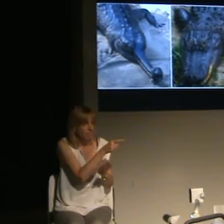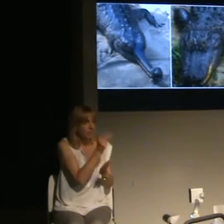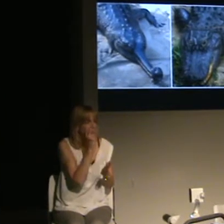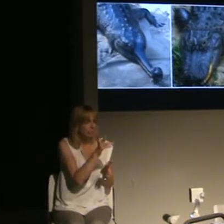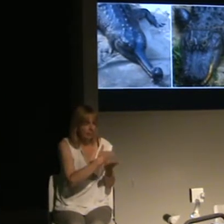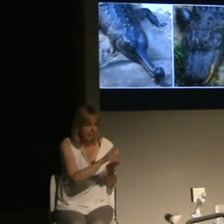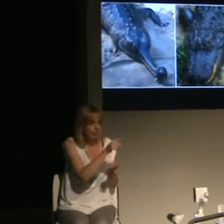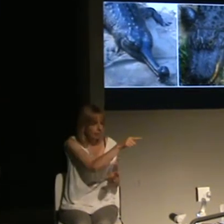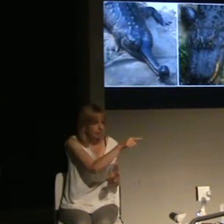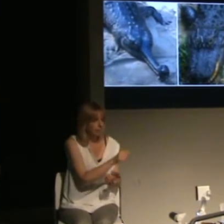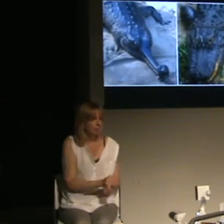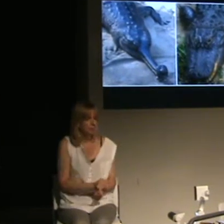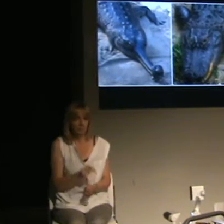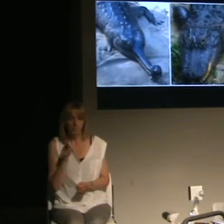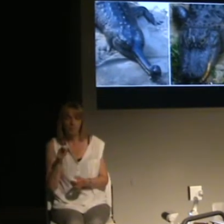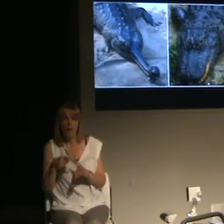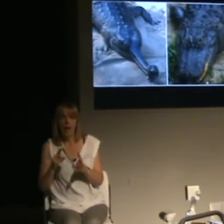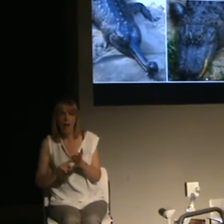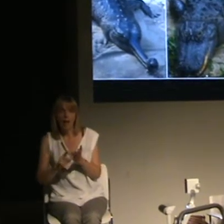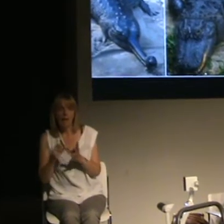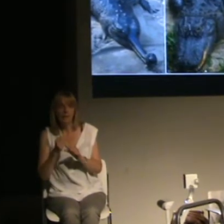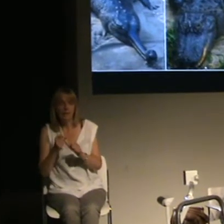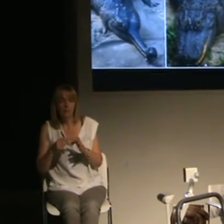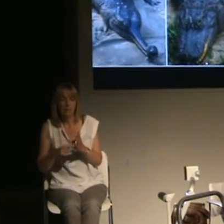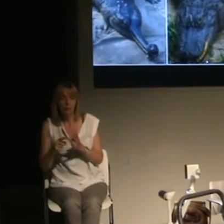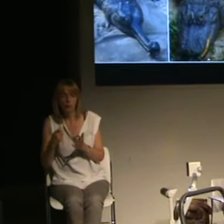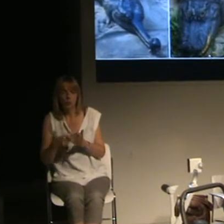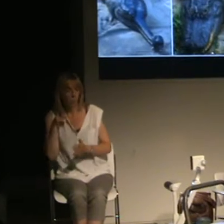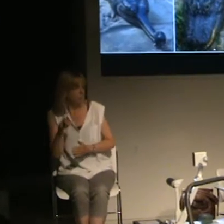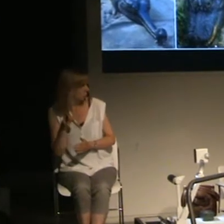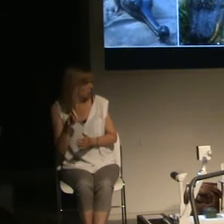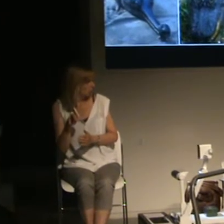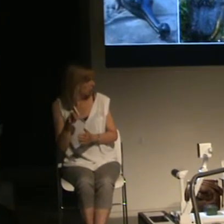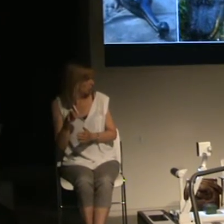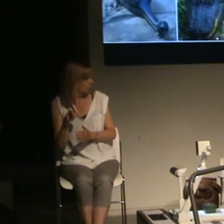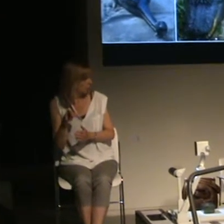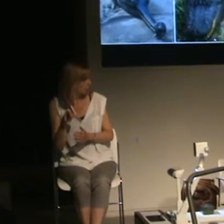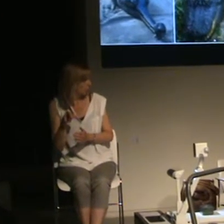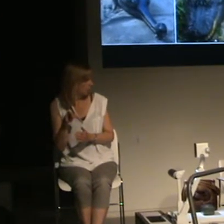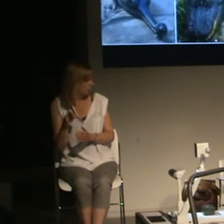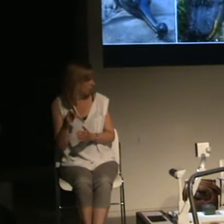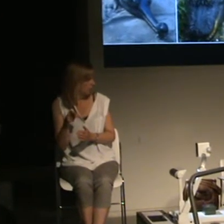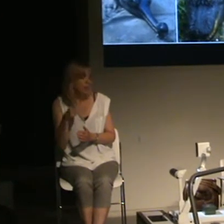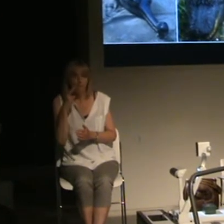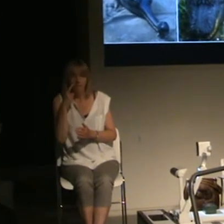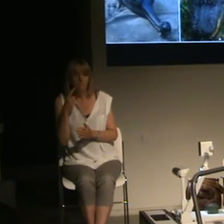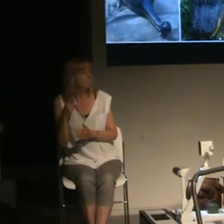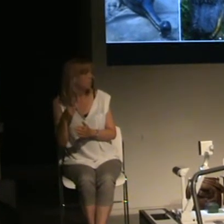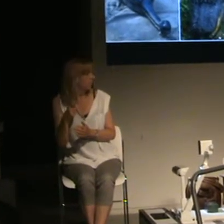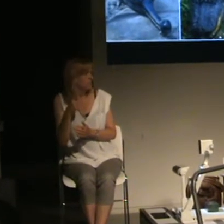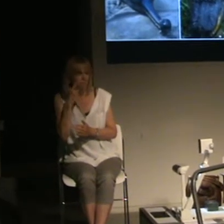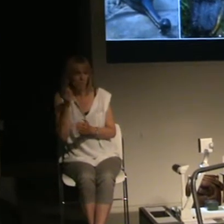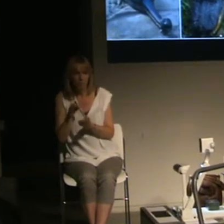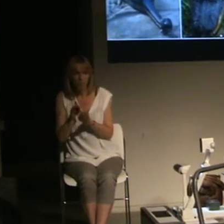moment. And the alligator, on the other hand, which by the way have a longer fossil record than the true crocodiles,